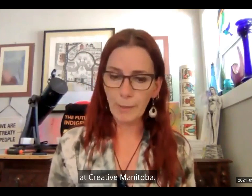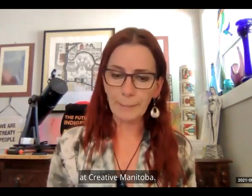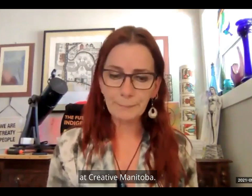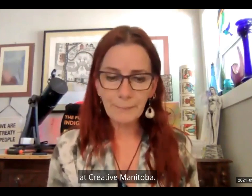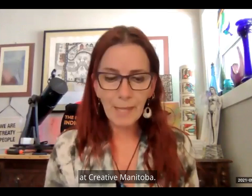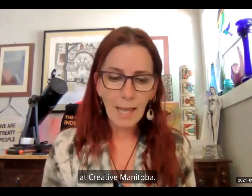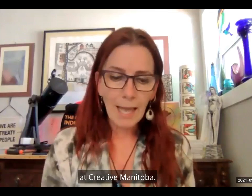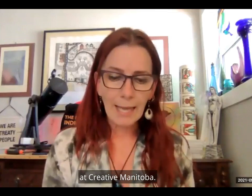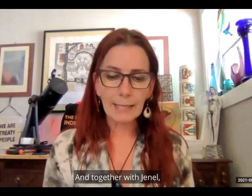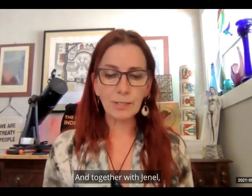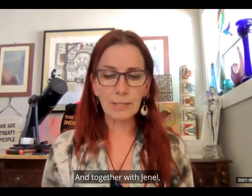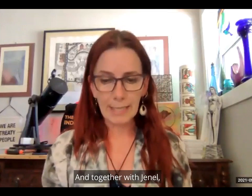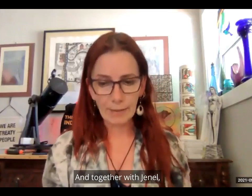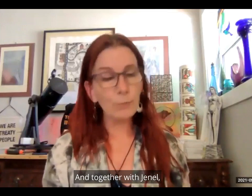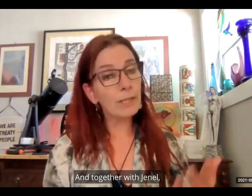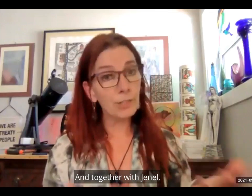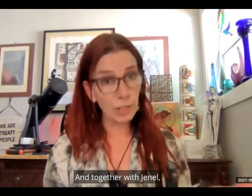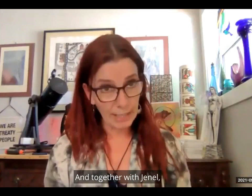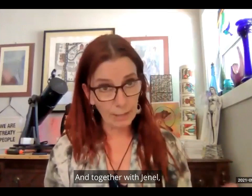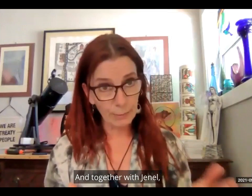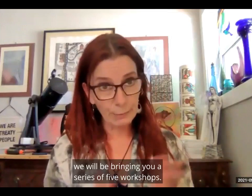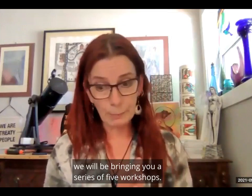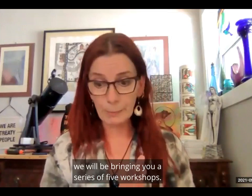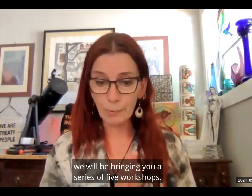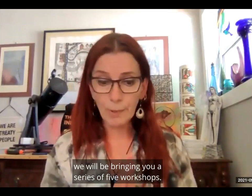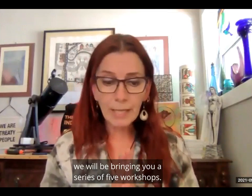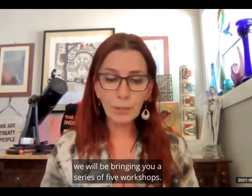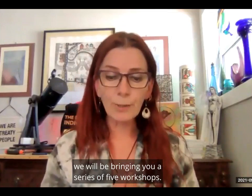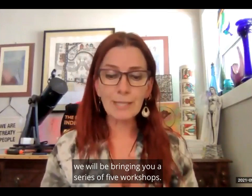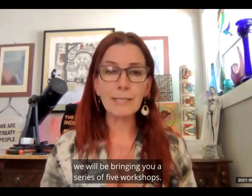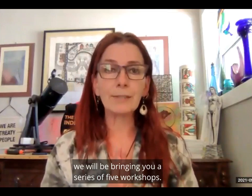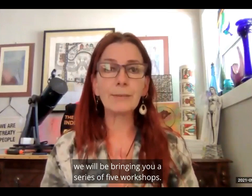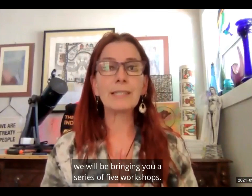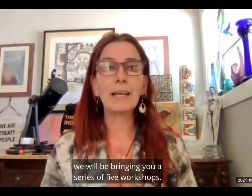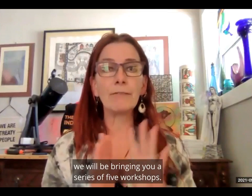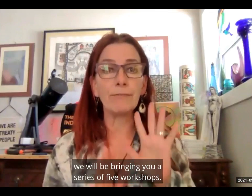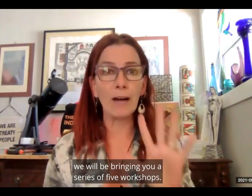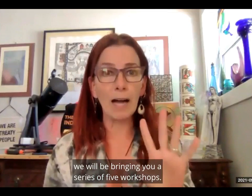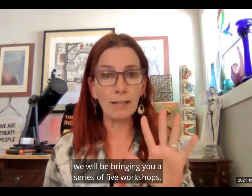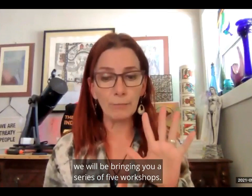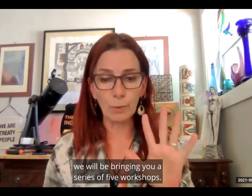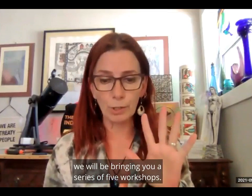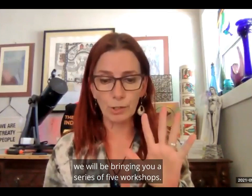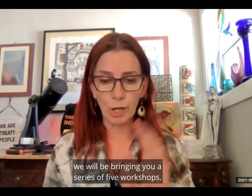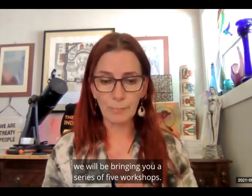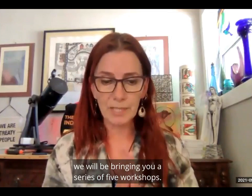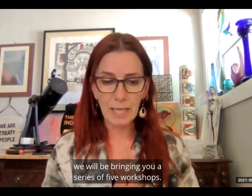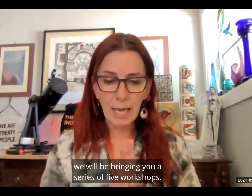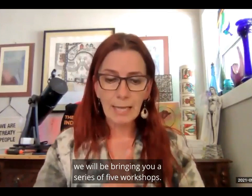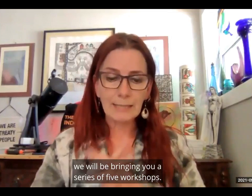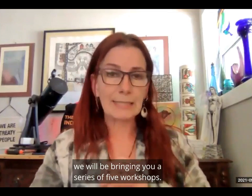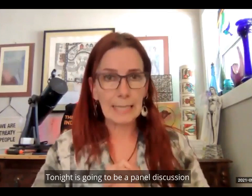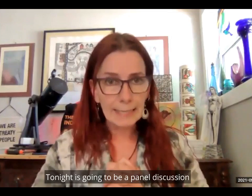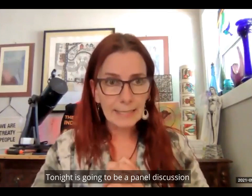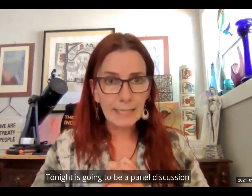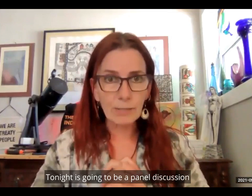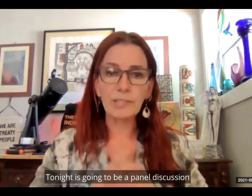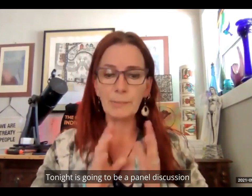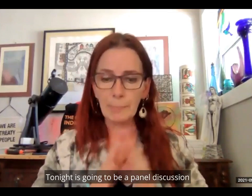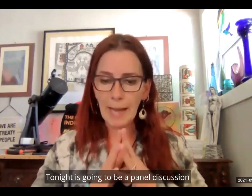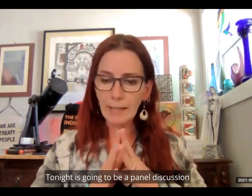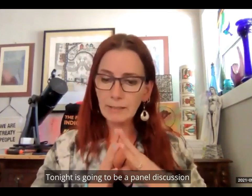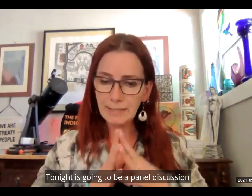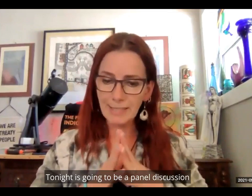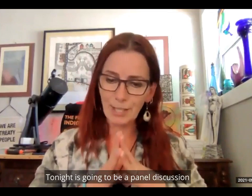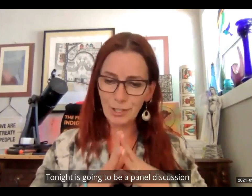Creative Manitoba. And together with Janelle, we will be bringing you a series of 5 workshops. Tonight is